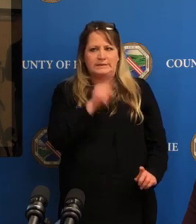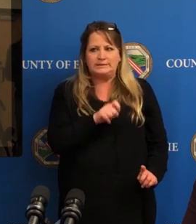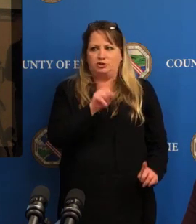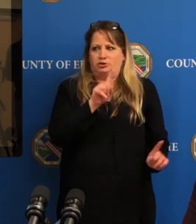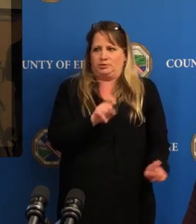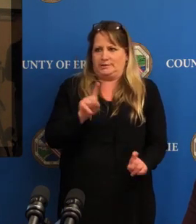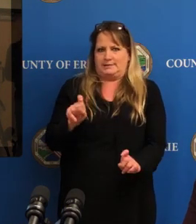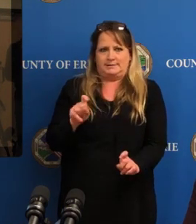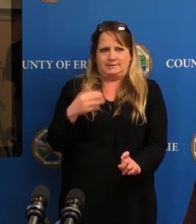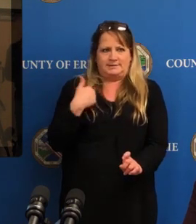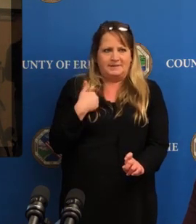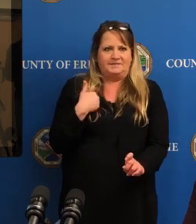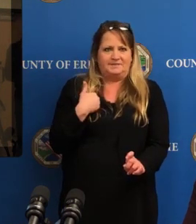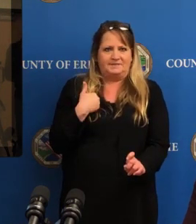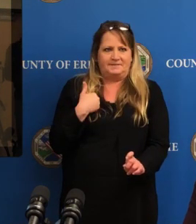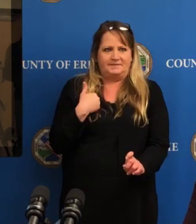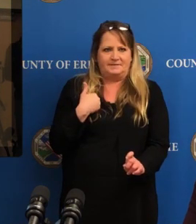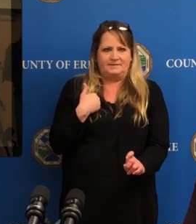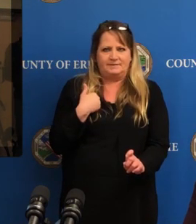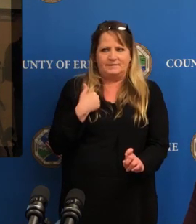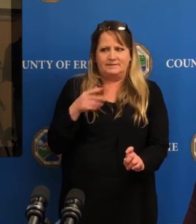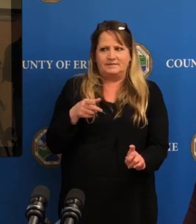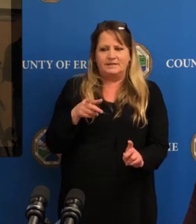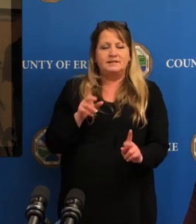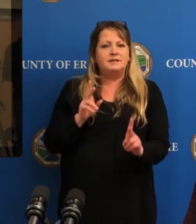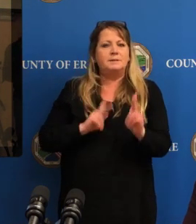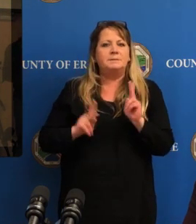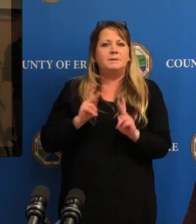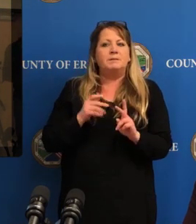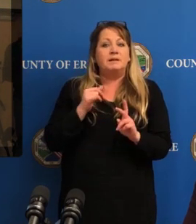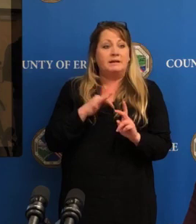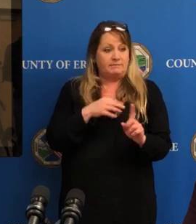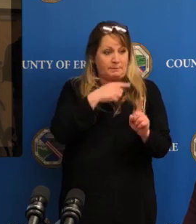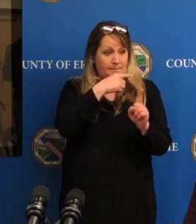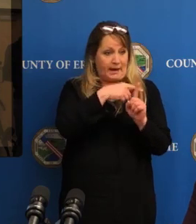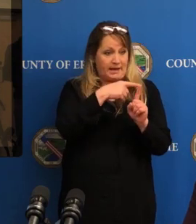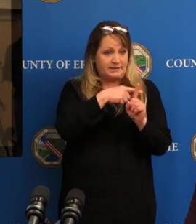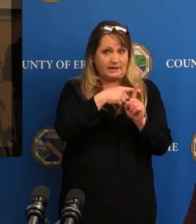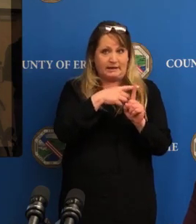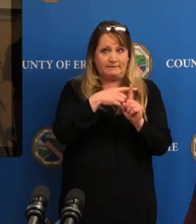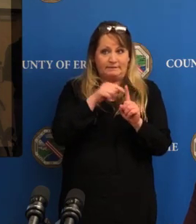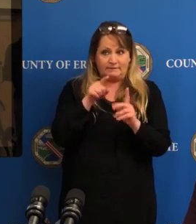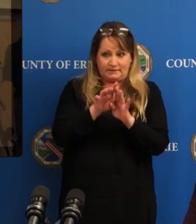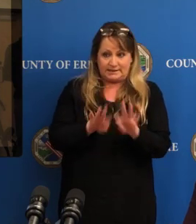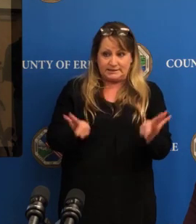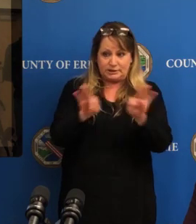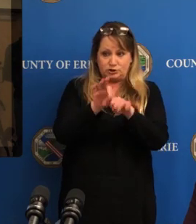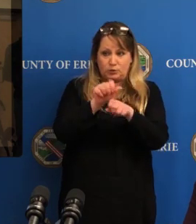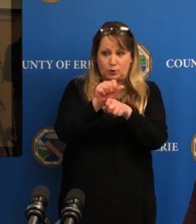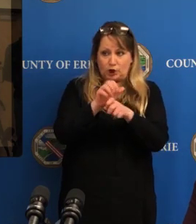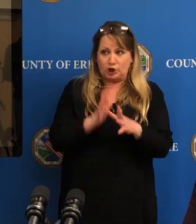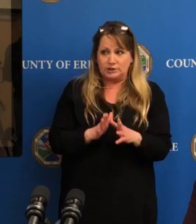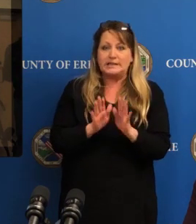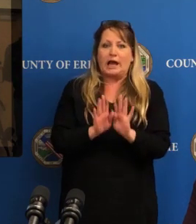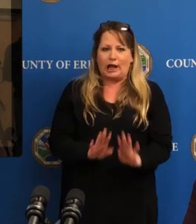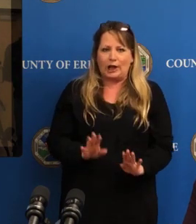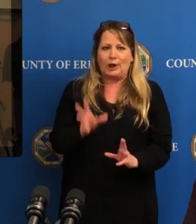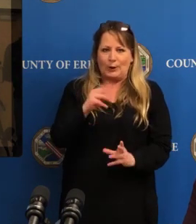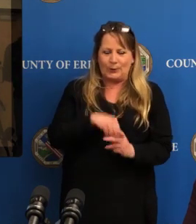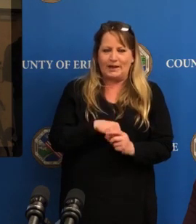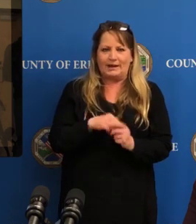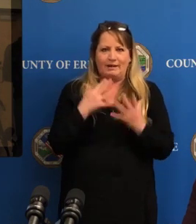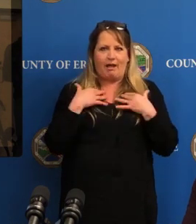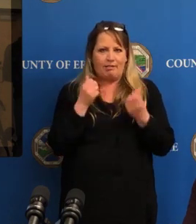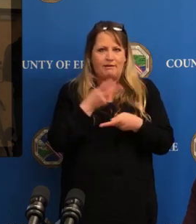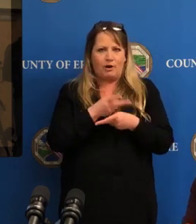tested, because those individuals who, if they are positive, are essential workers, including our healthcare workers, will affect